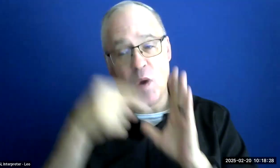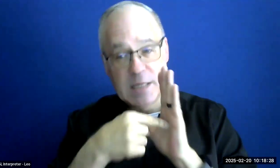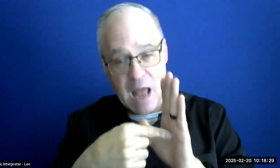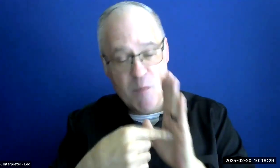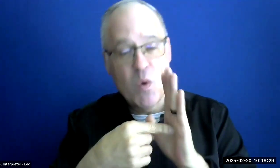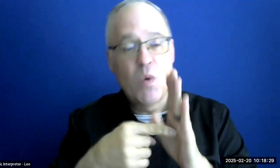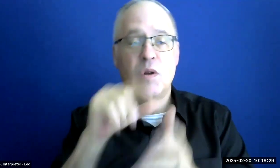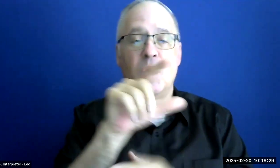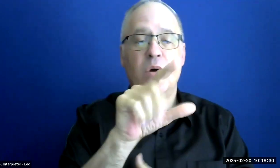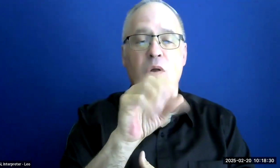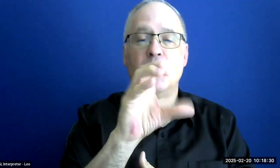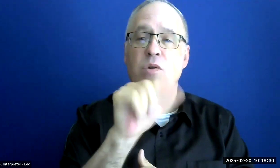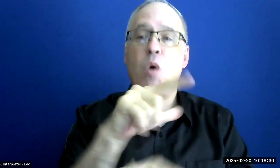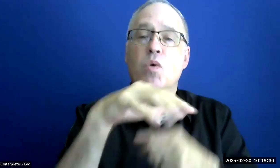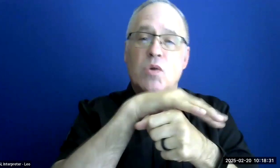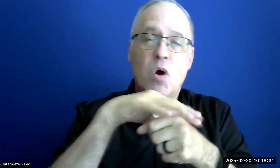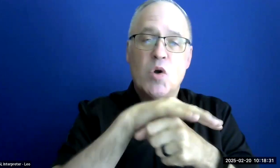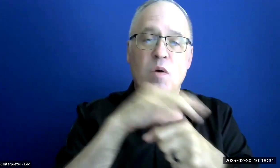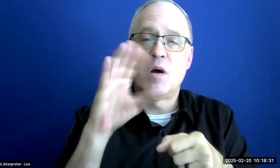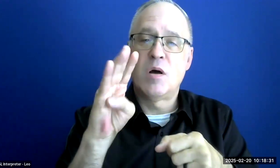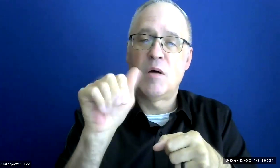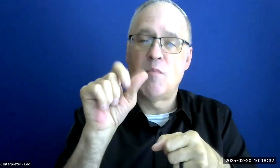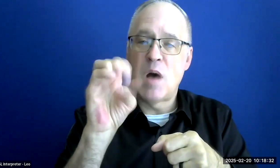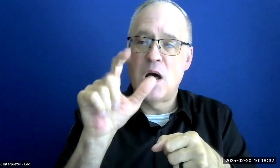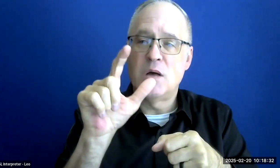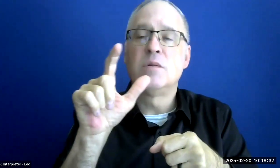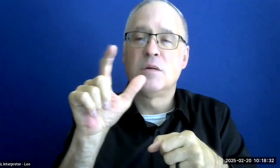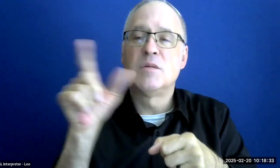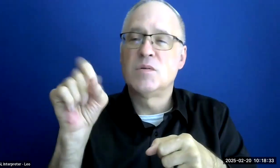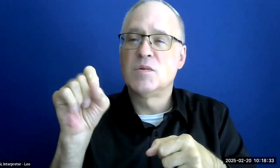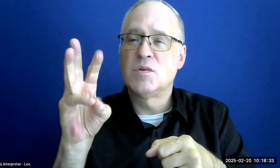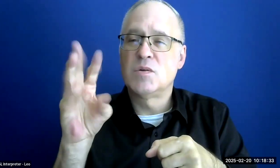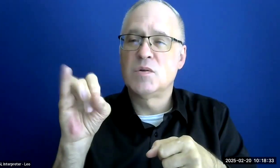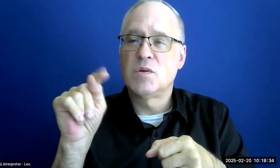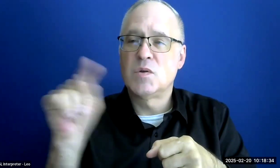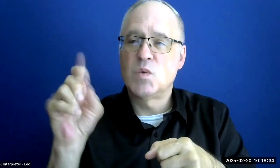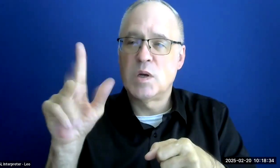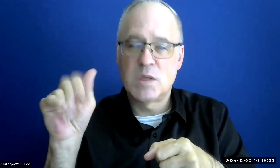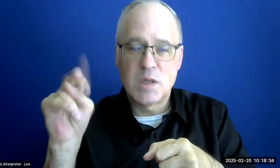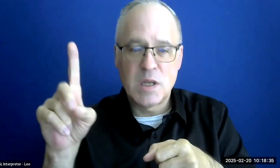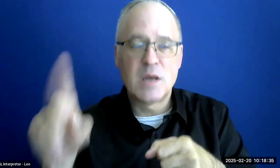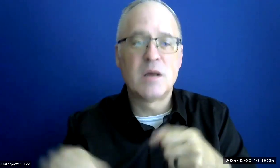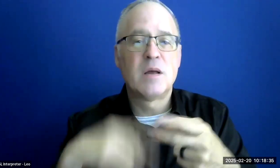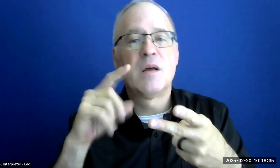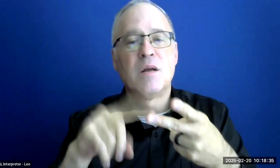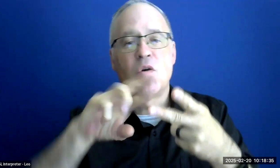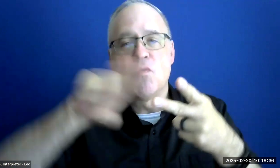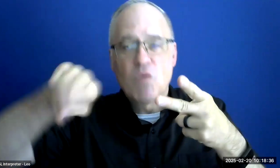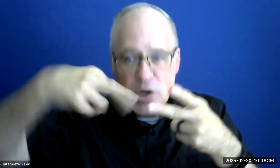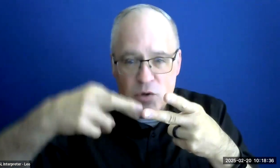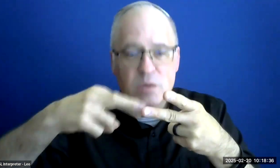the local context of Basel and the regional contexts of Switzerland, Central Europe, and Europe as a